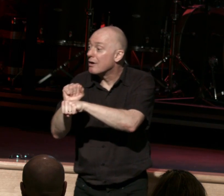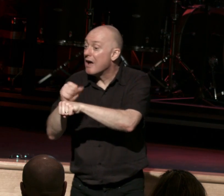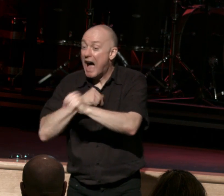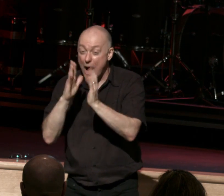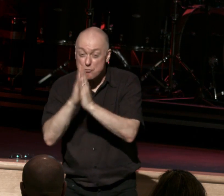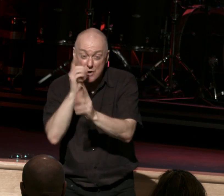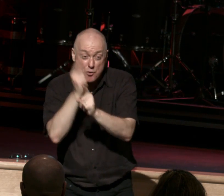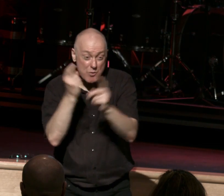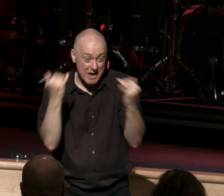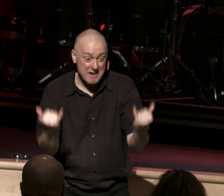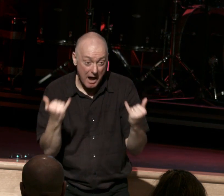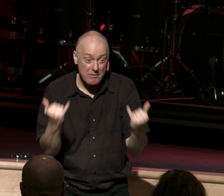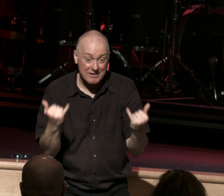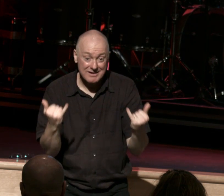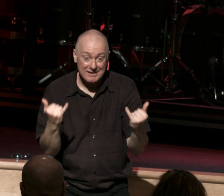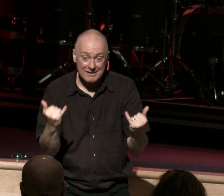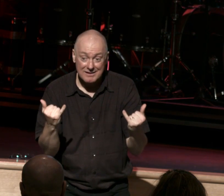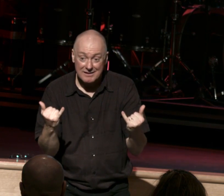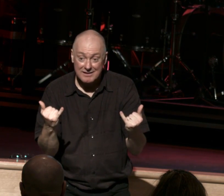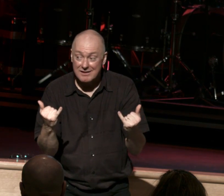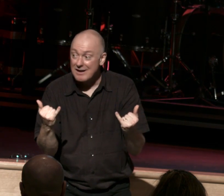work. And I'm praying right now it